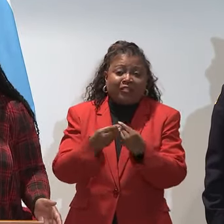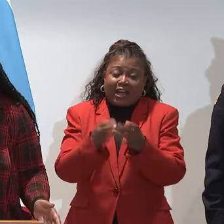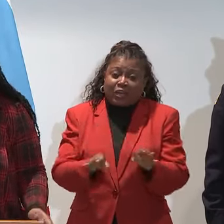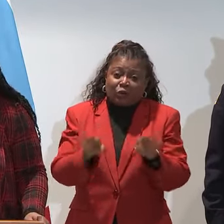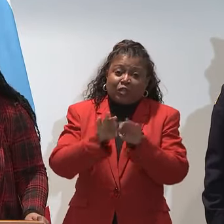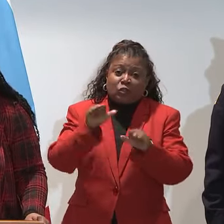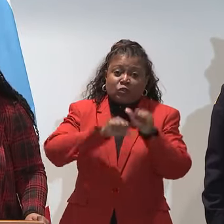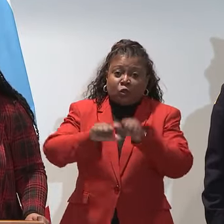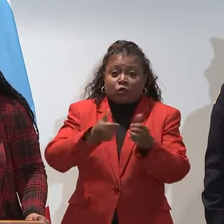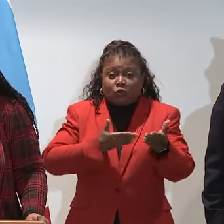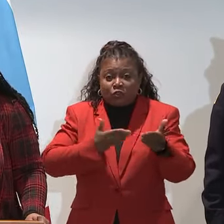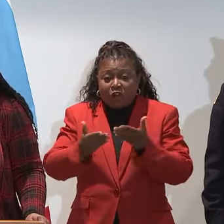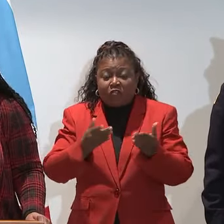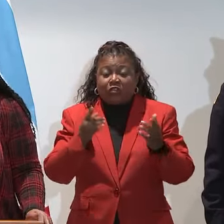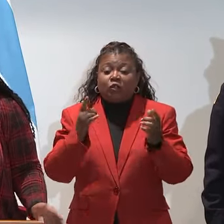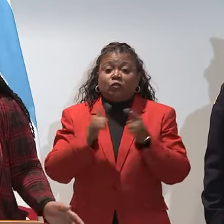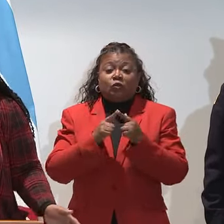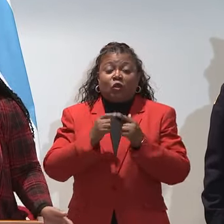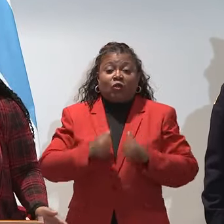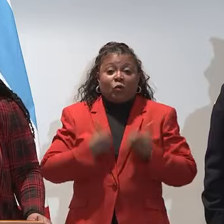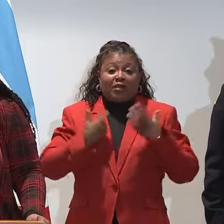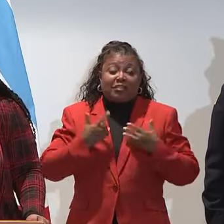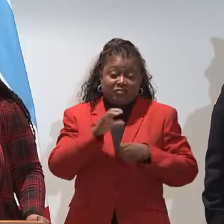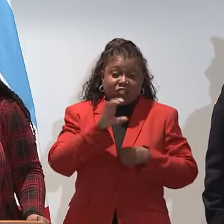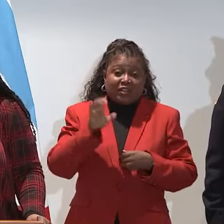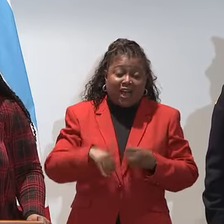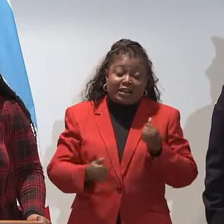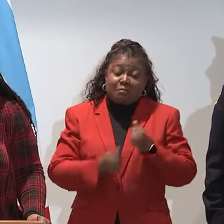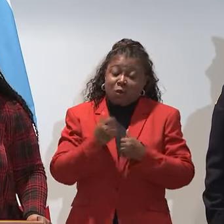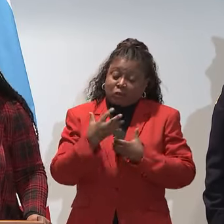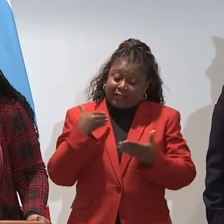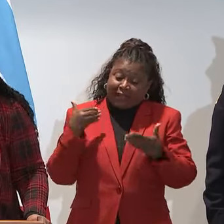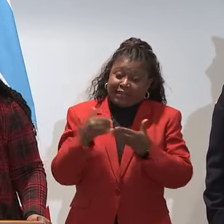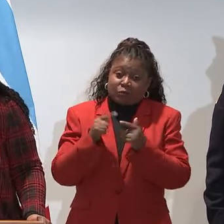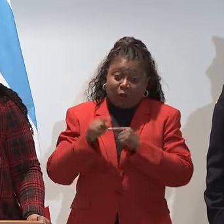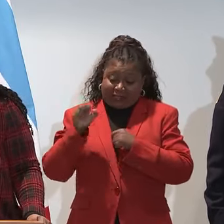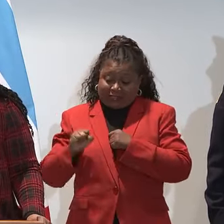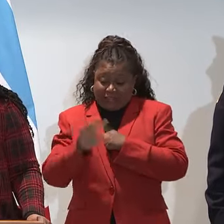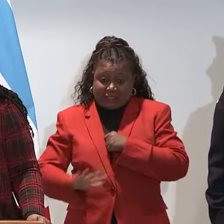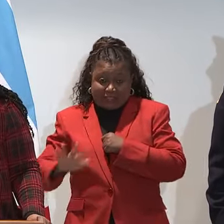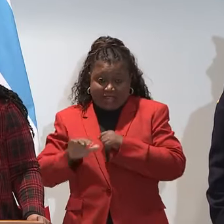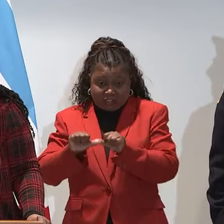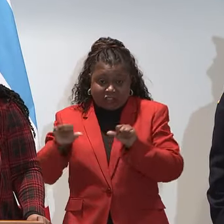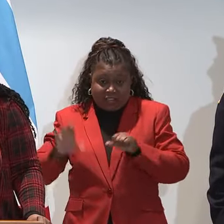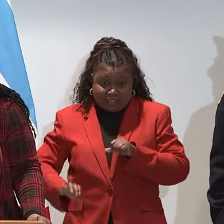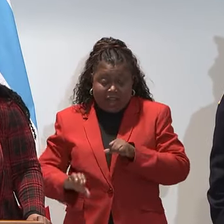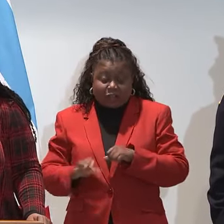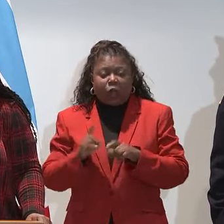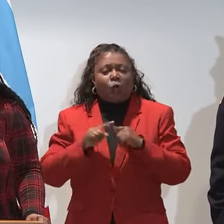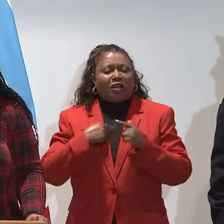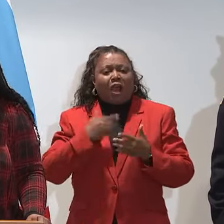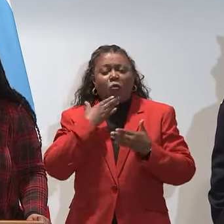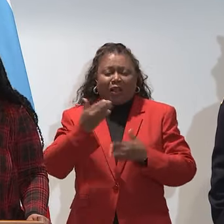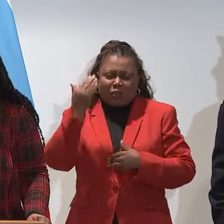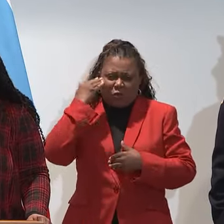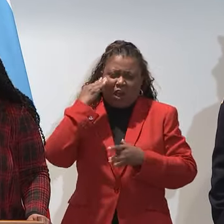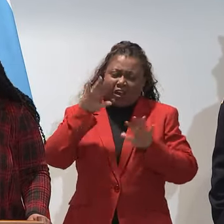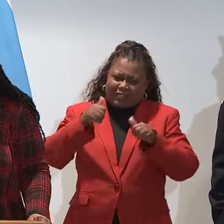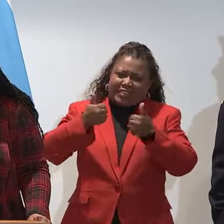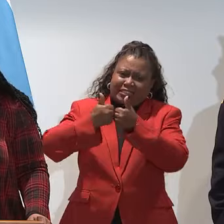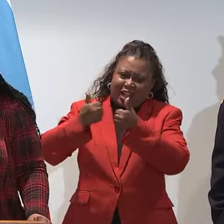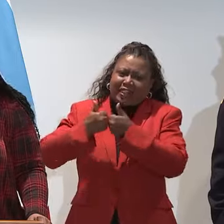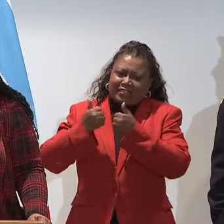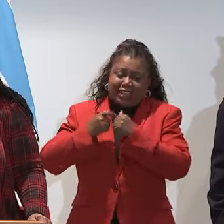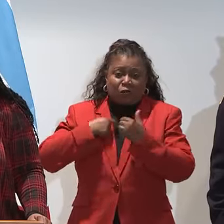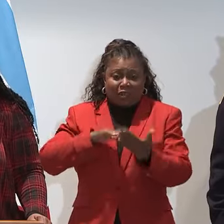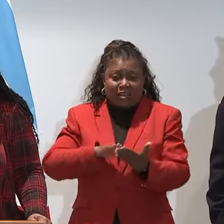critical social services to the residents of Chicago, most intimately on the south side of Chicago. We are well aware of the challenges